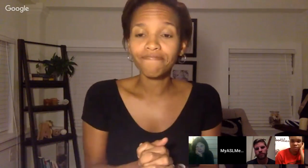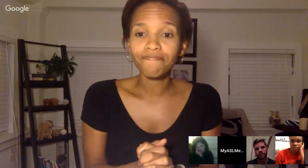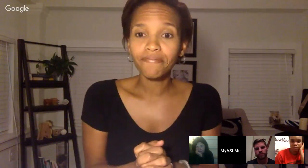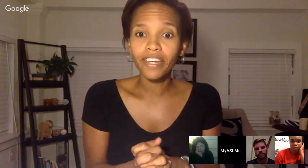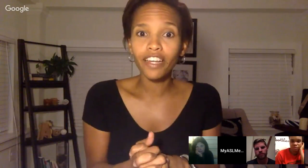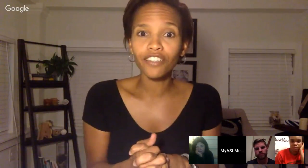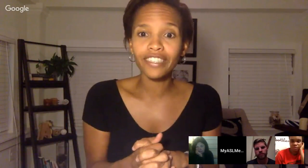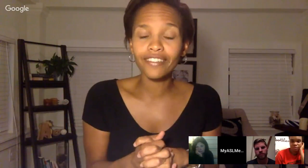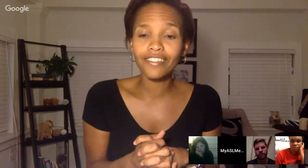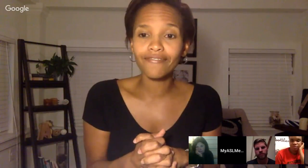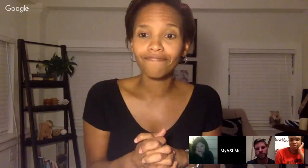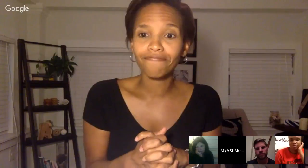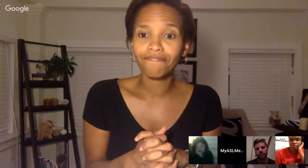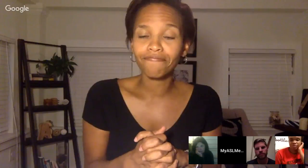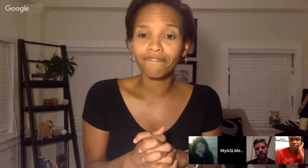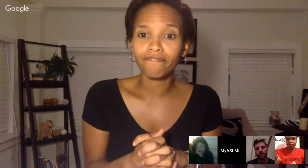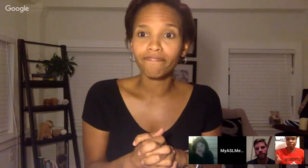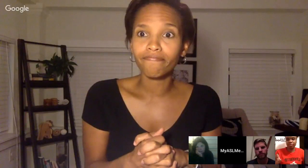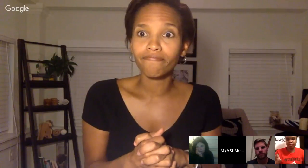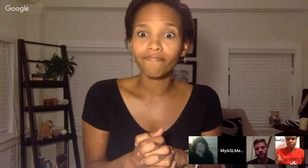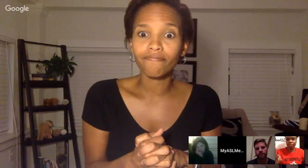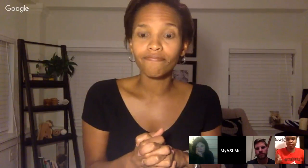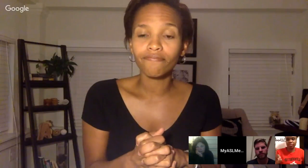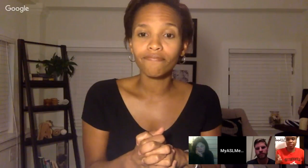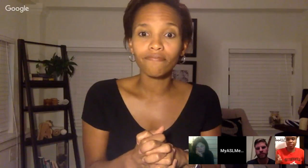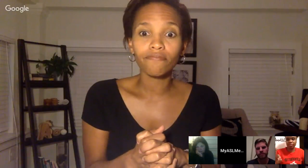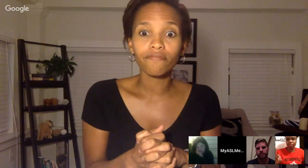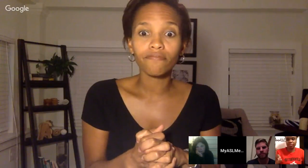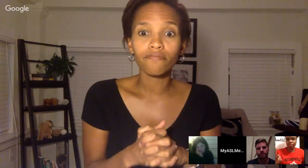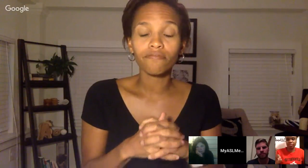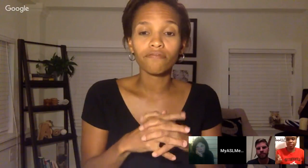Yeah. Any other ideas?